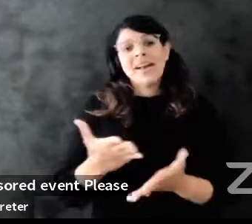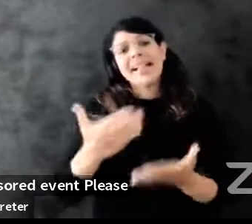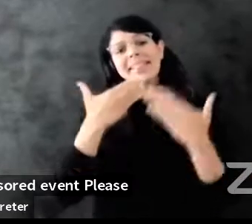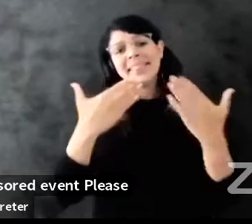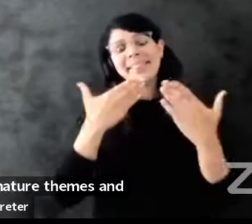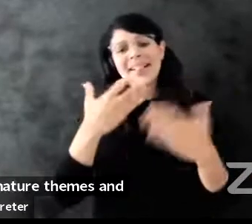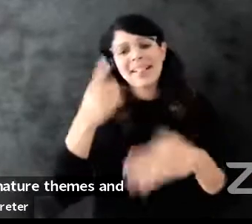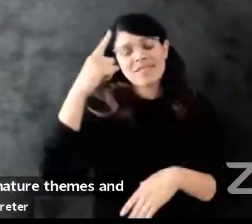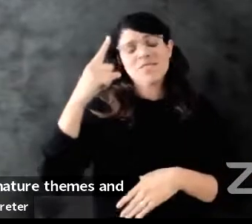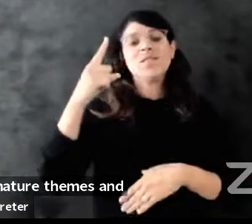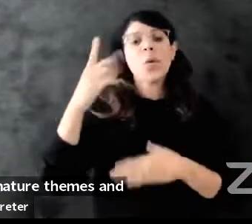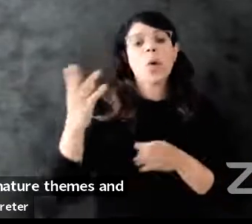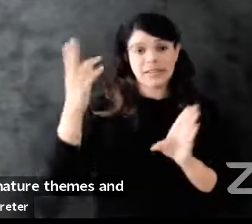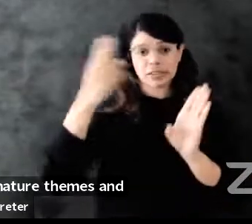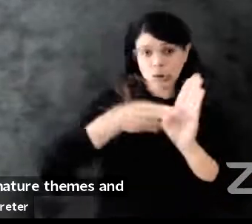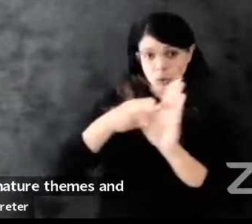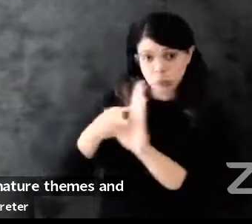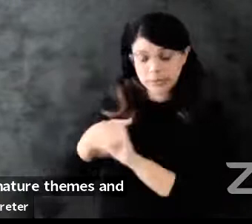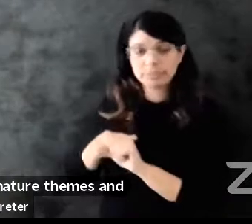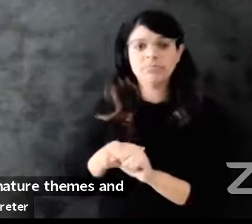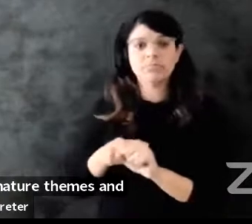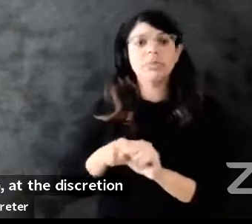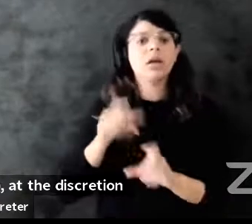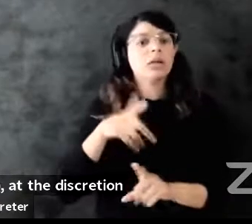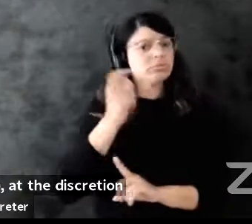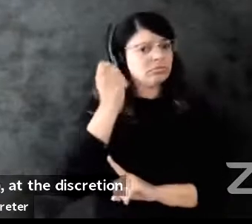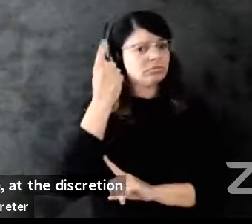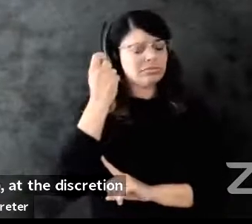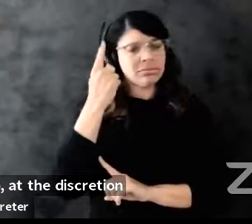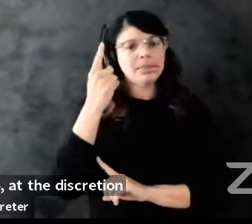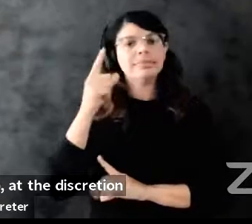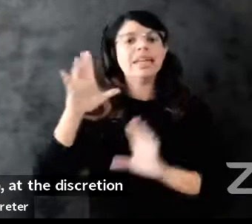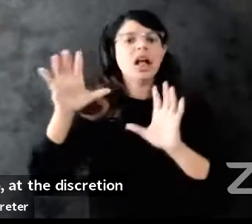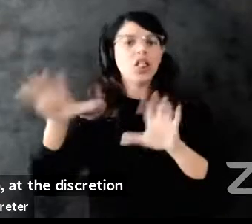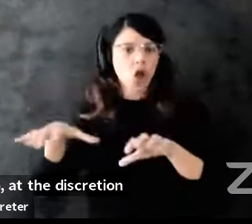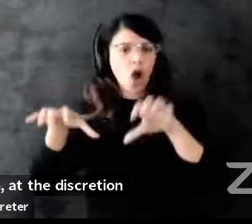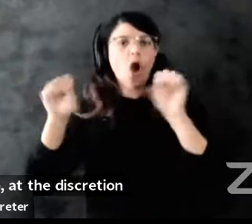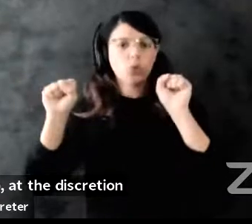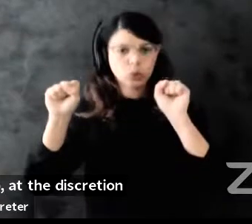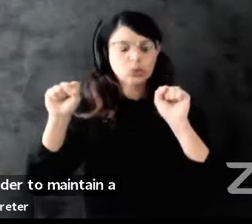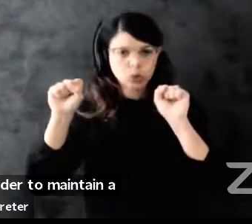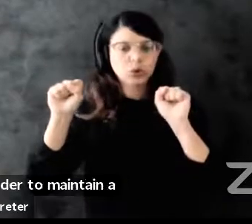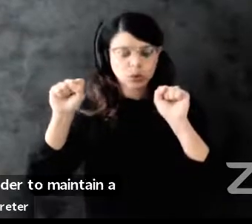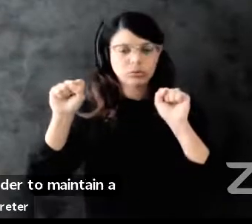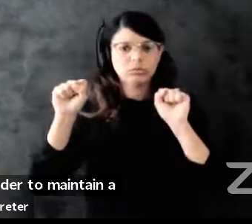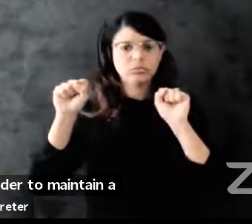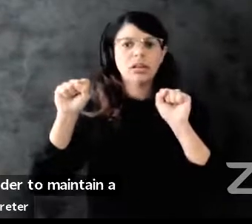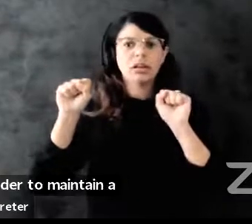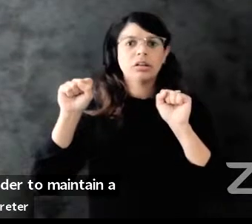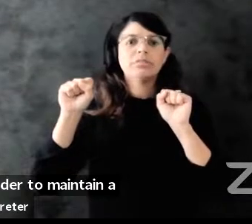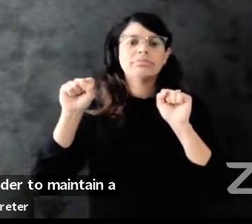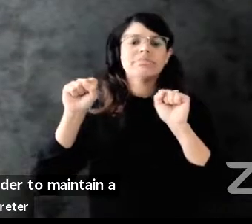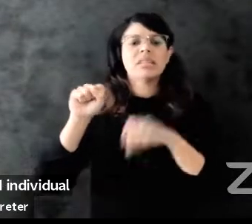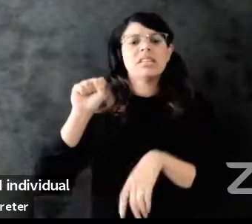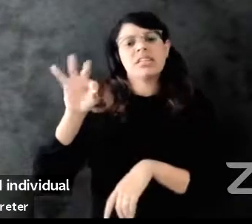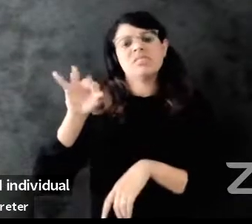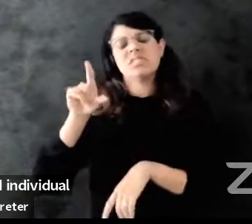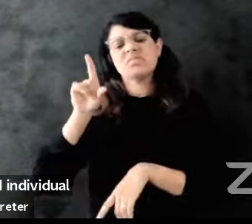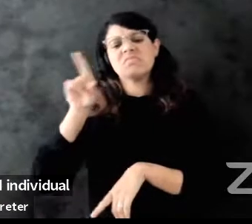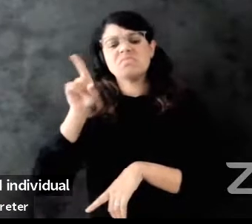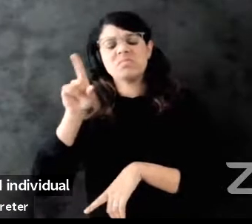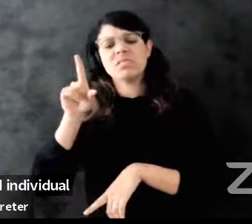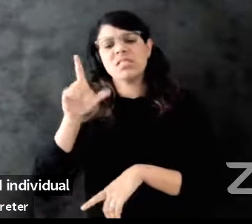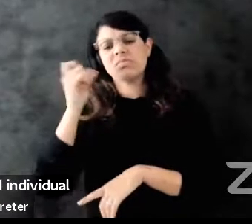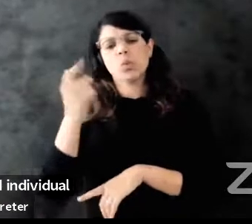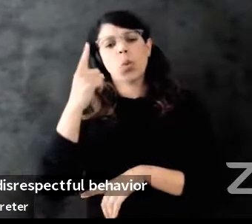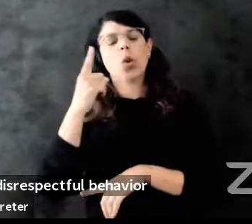at the discretion of the hosts of this event, and in order to maintain a civil and courteous session, an individual may be removed from the session for disrespectful